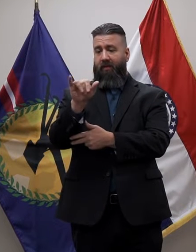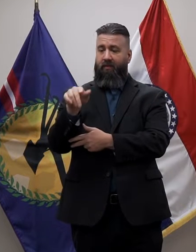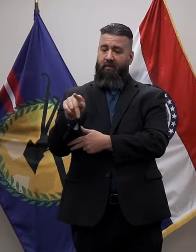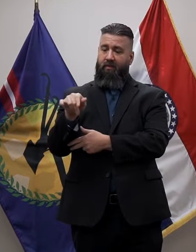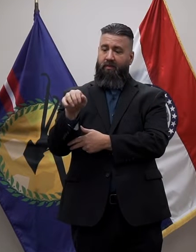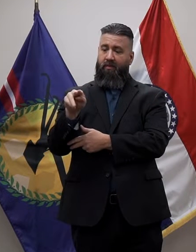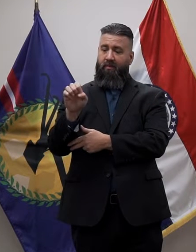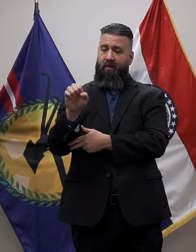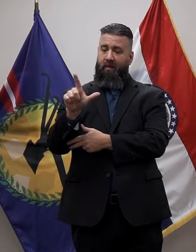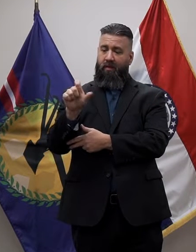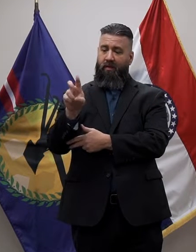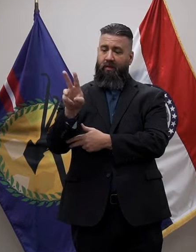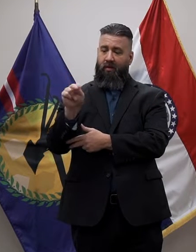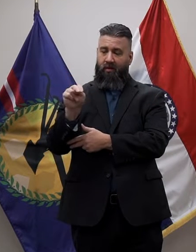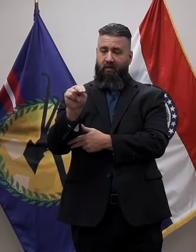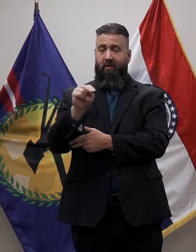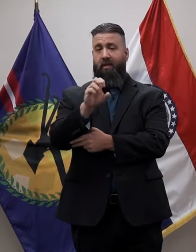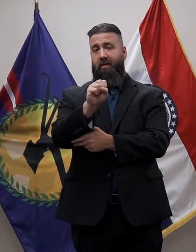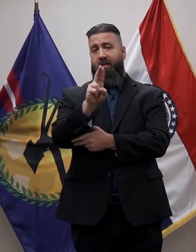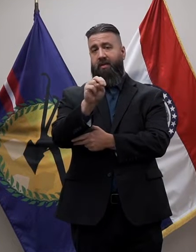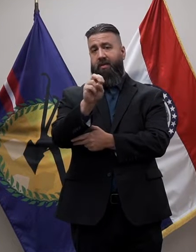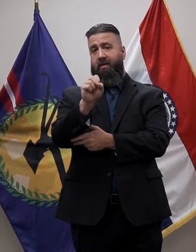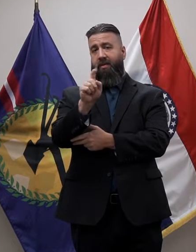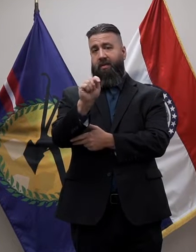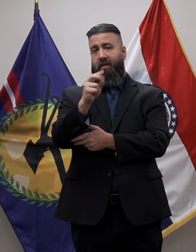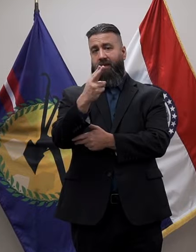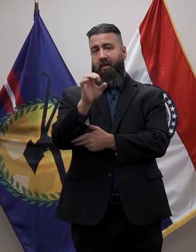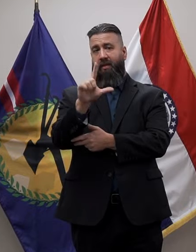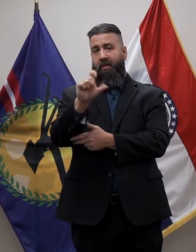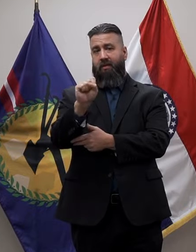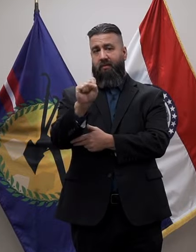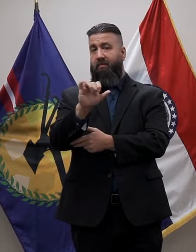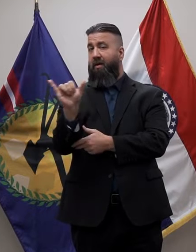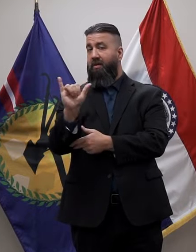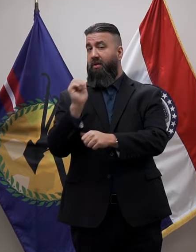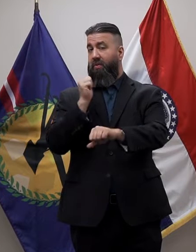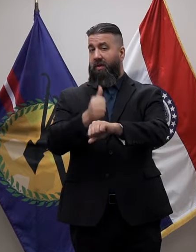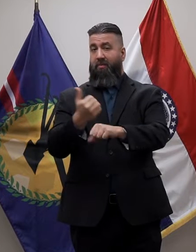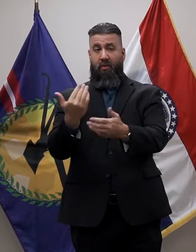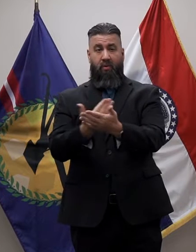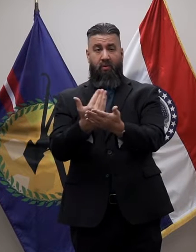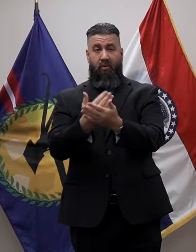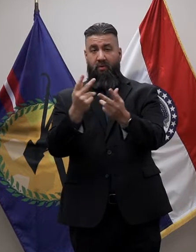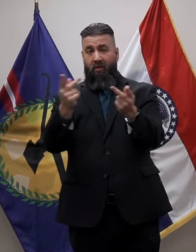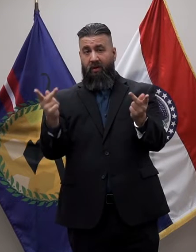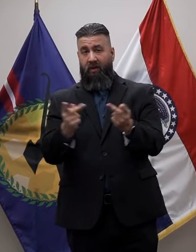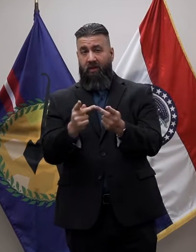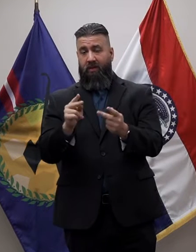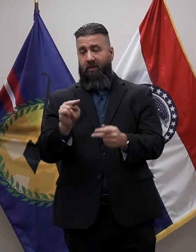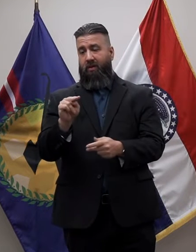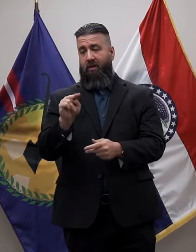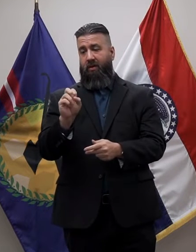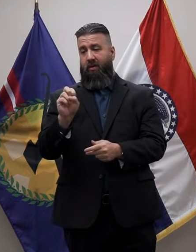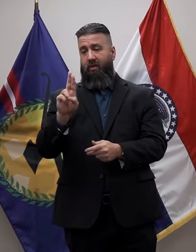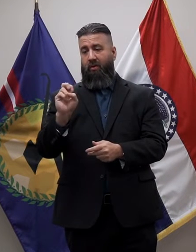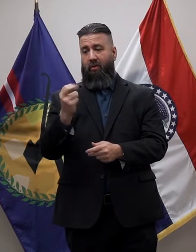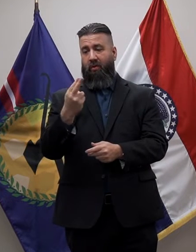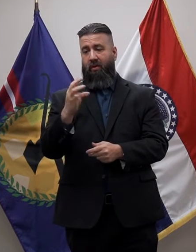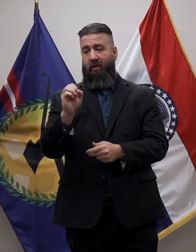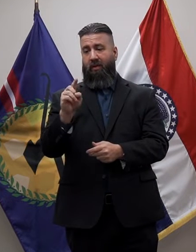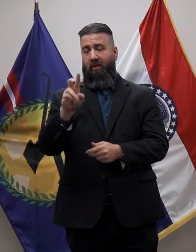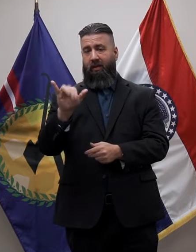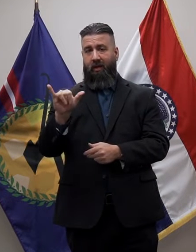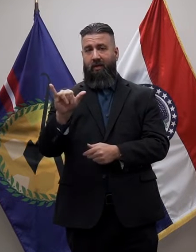Hills, as well as another site we set up earlier this month at the North County Recreation Complex. These are